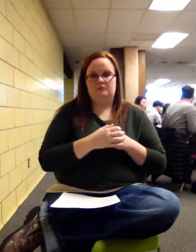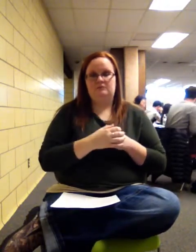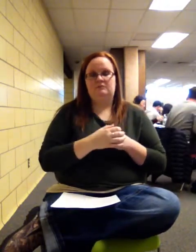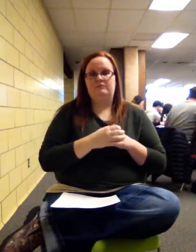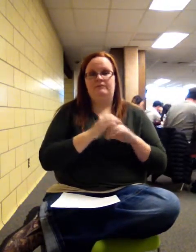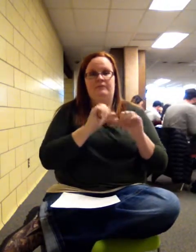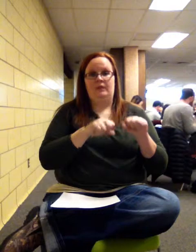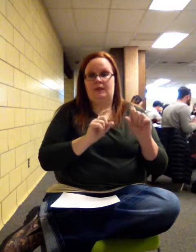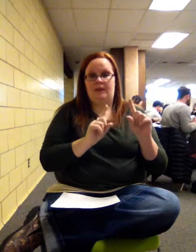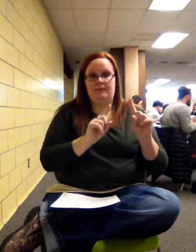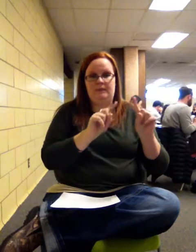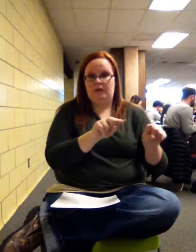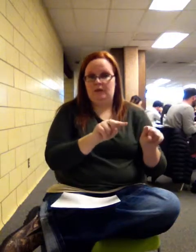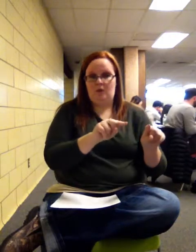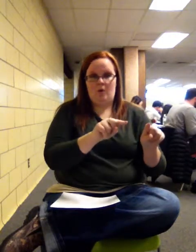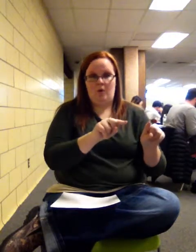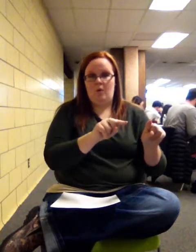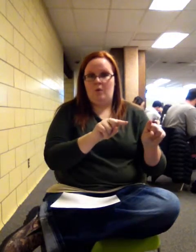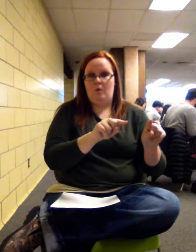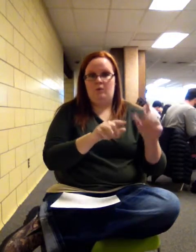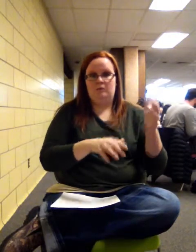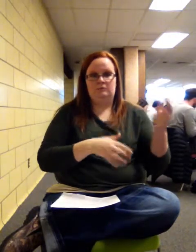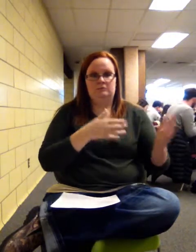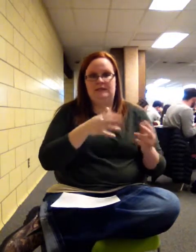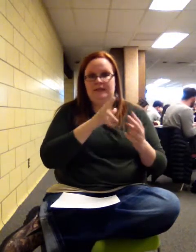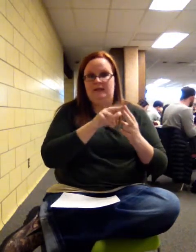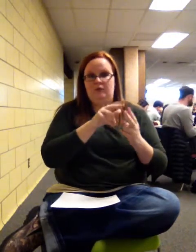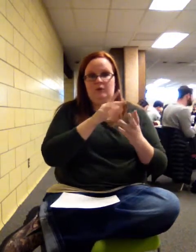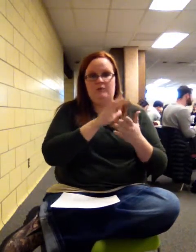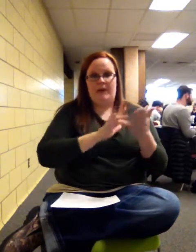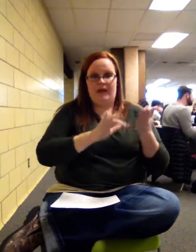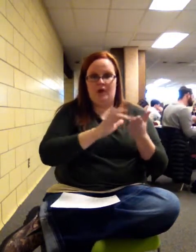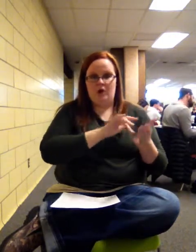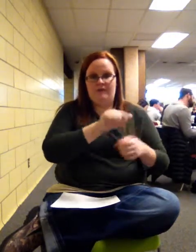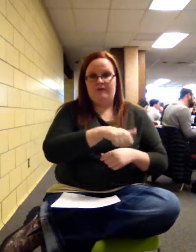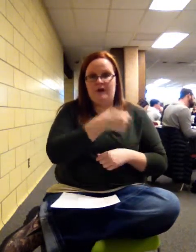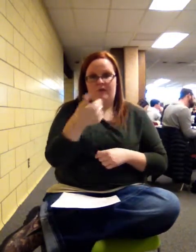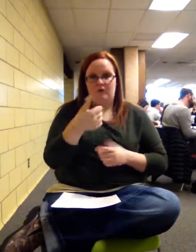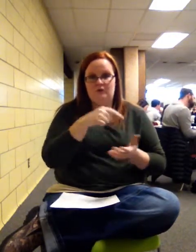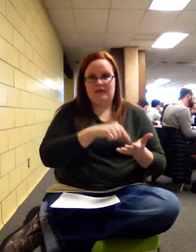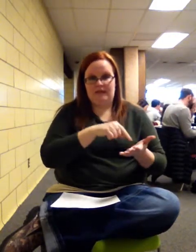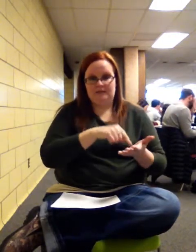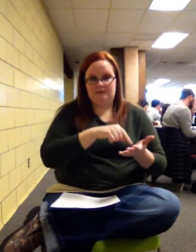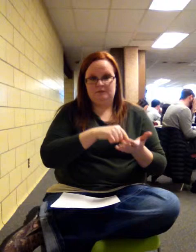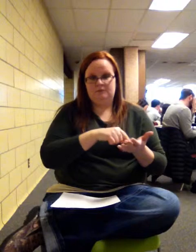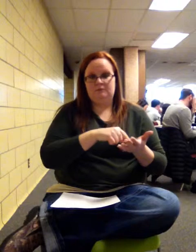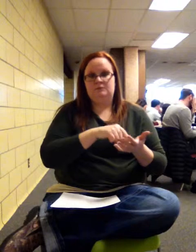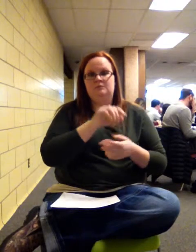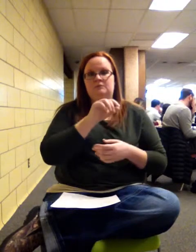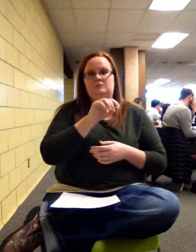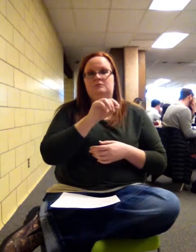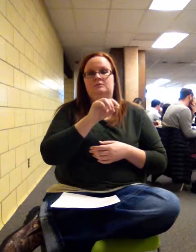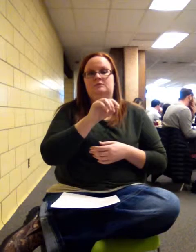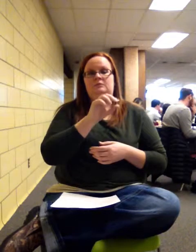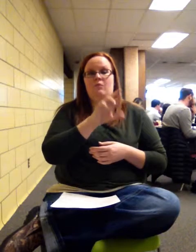and they could either pay off other debt, buy out other shareholders, or a better situation for the shareholder would